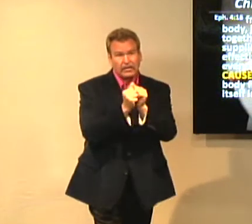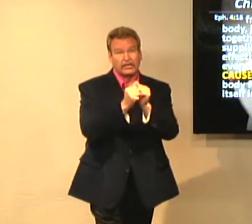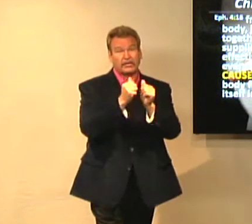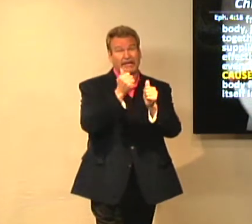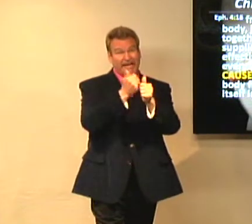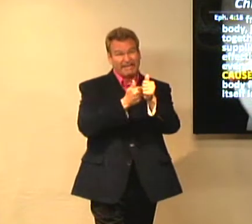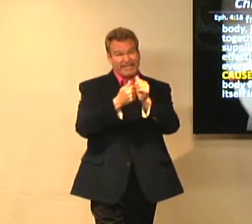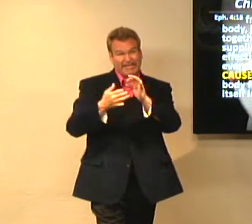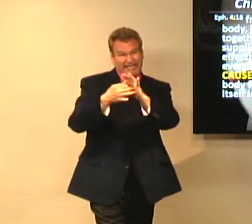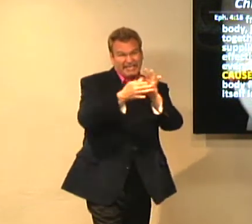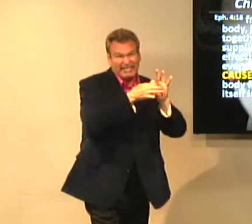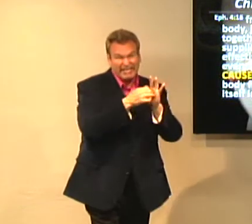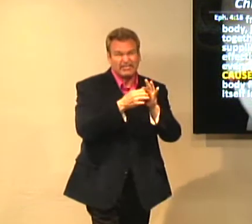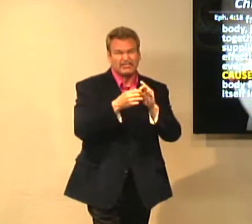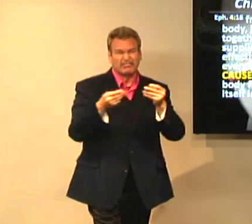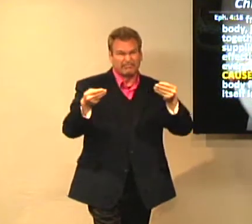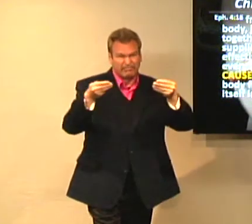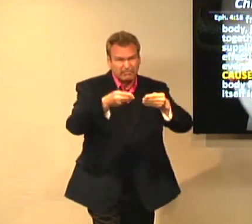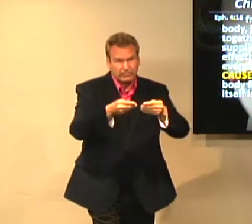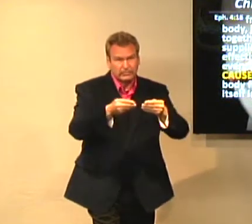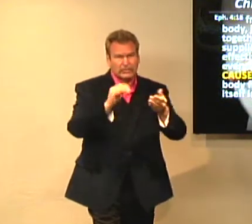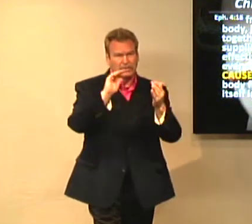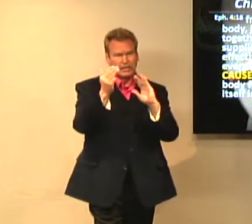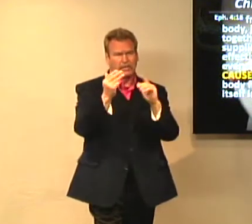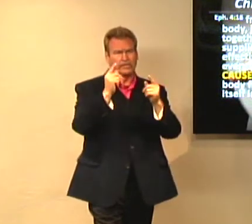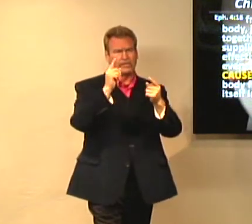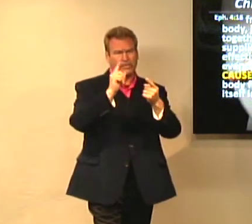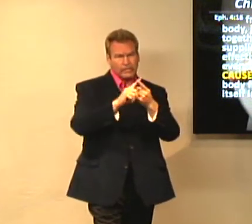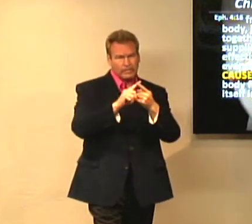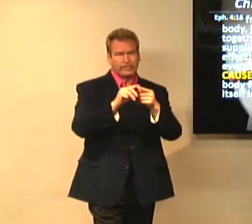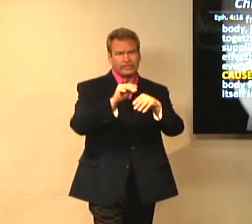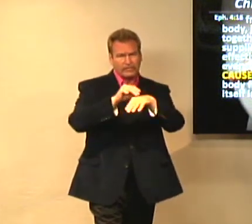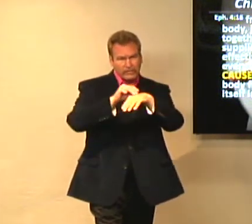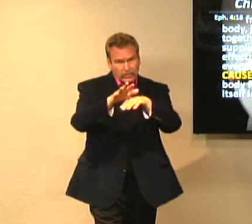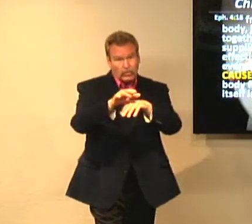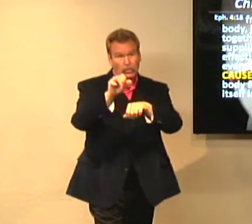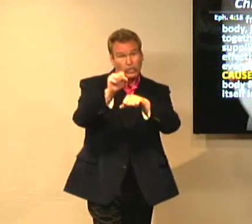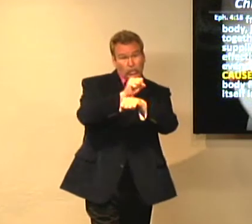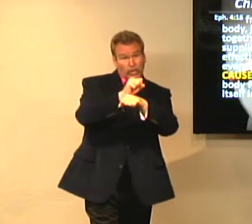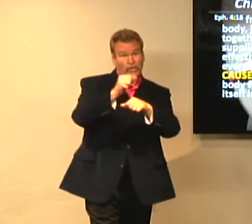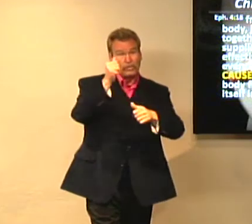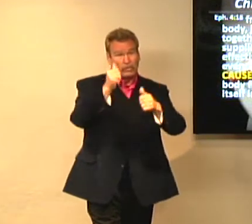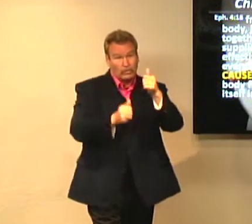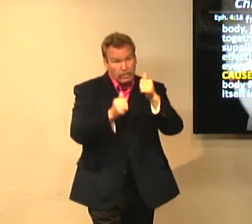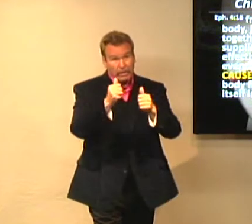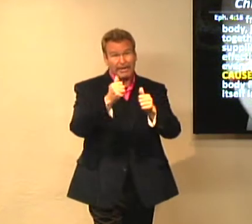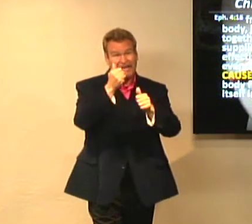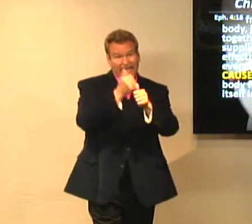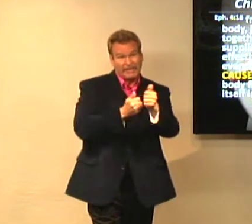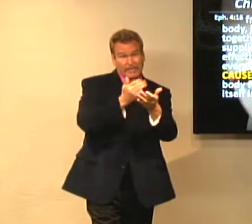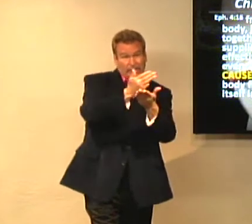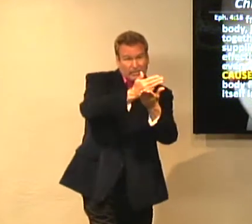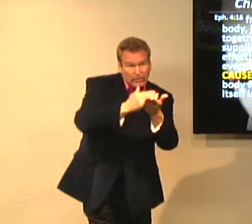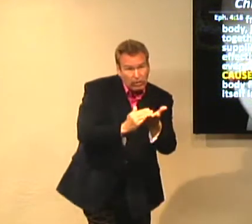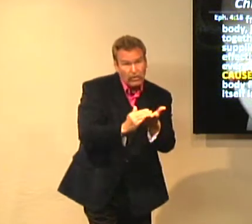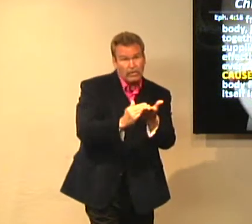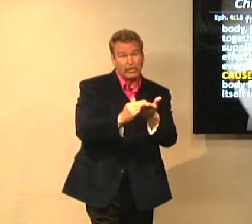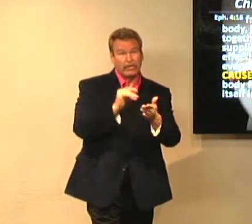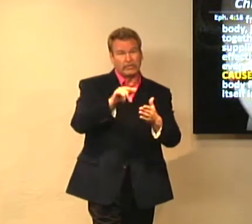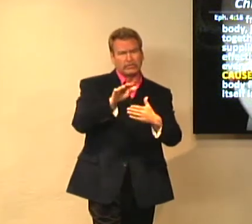together by what every joint supplies, according to the effective working by which every part does its